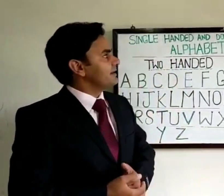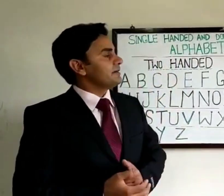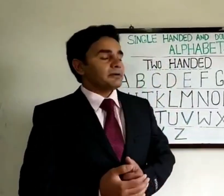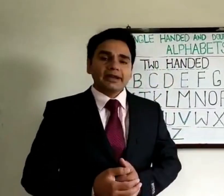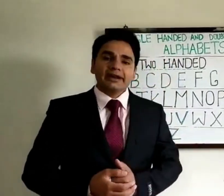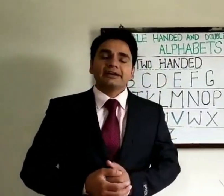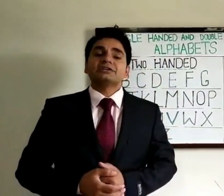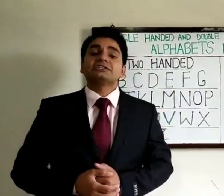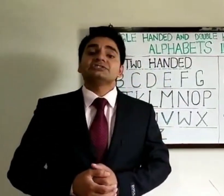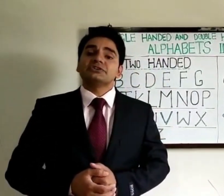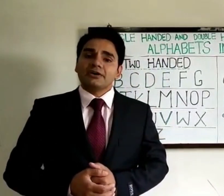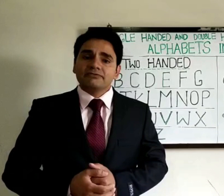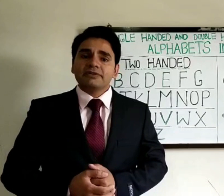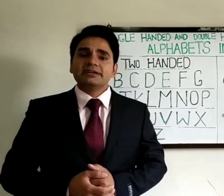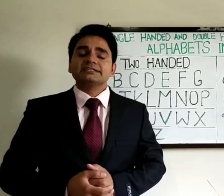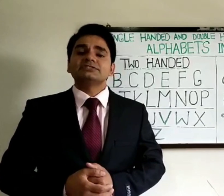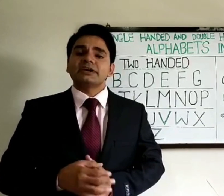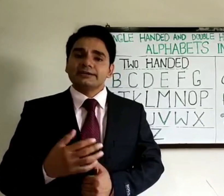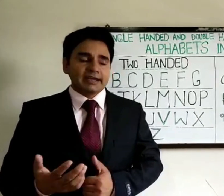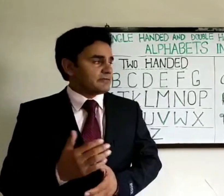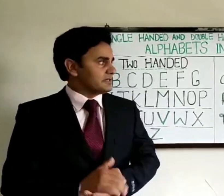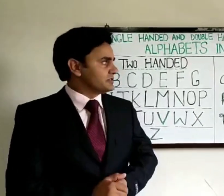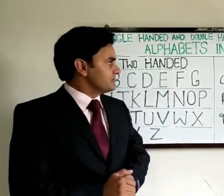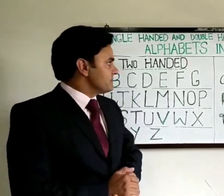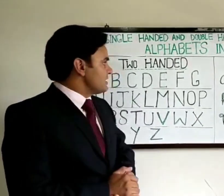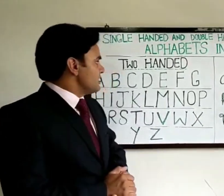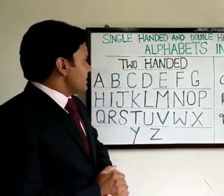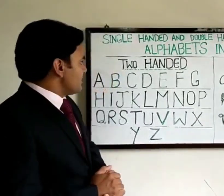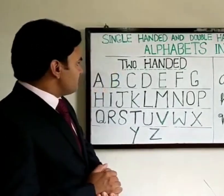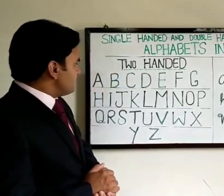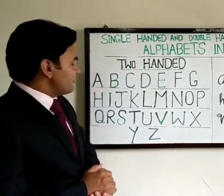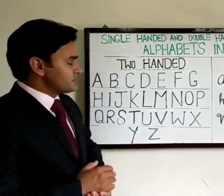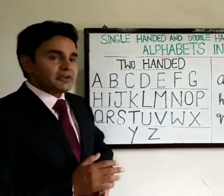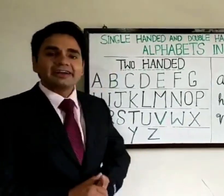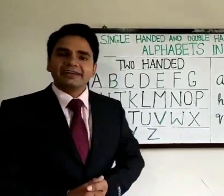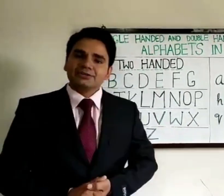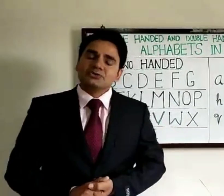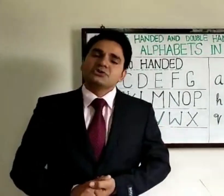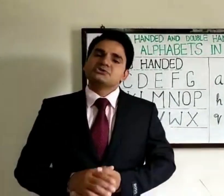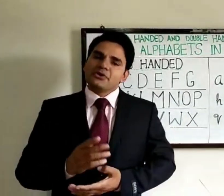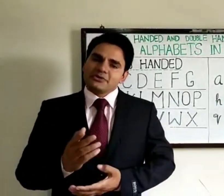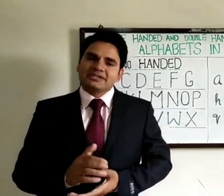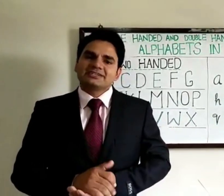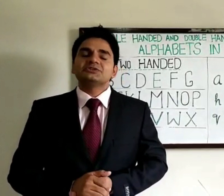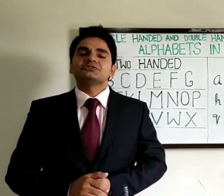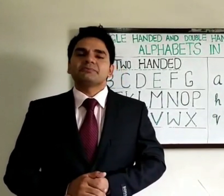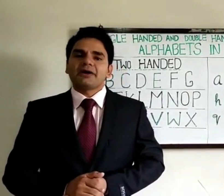and double-handed English alphabets and sign language. Before starting, you are requested to subscribe